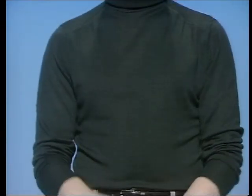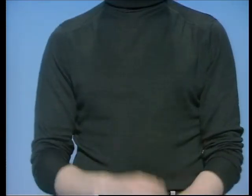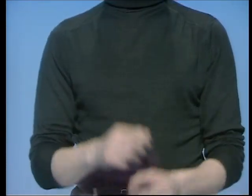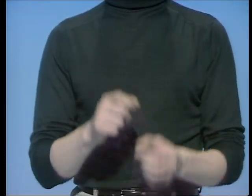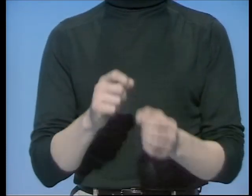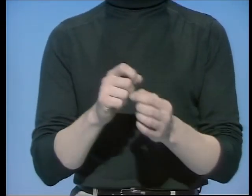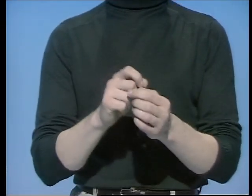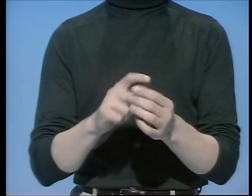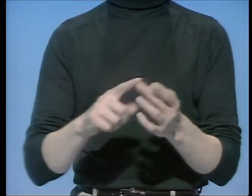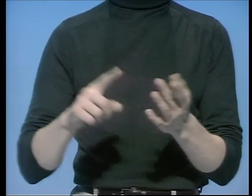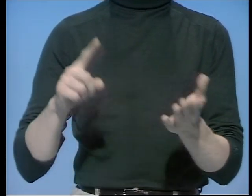Bristol.